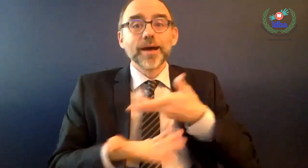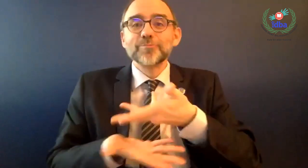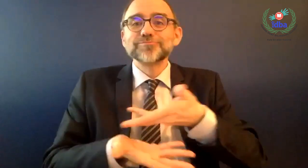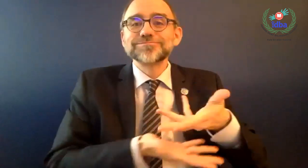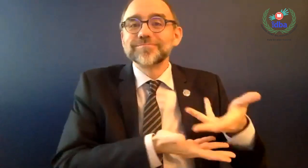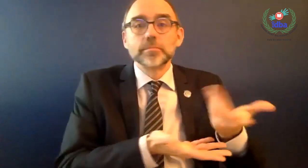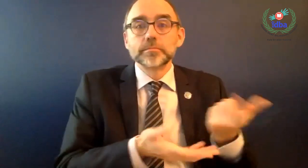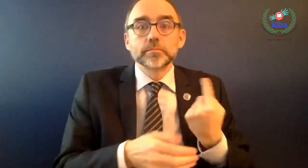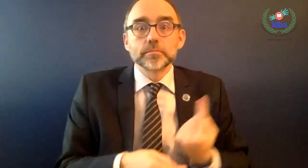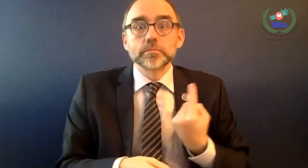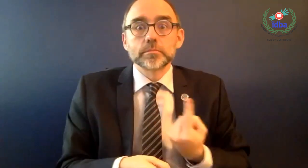are not able to communicate well.